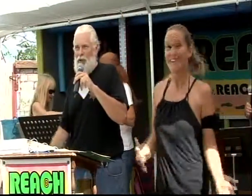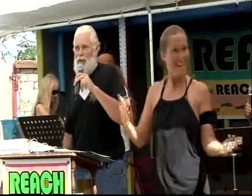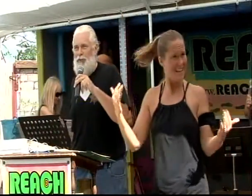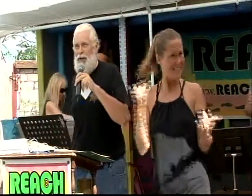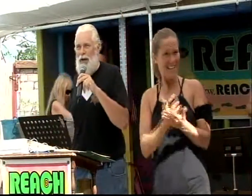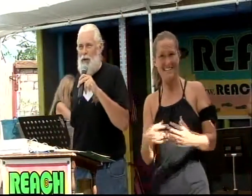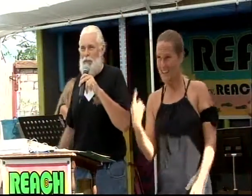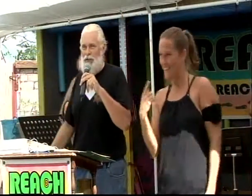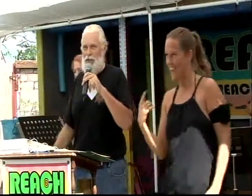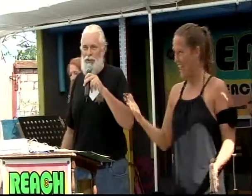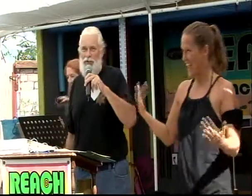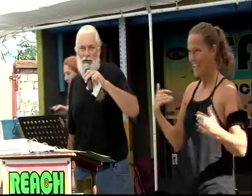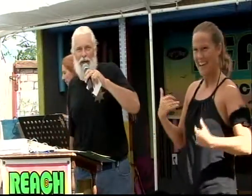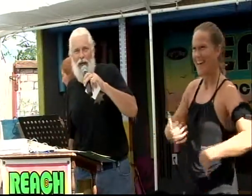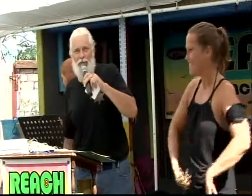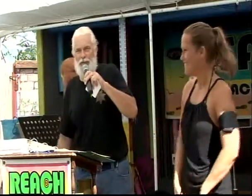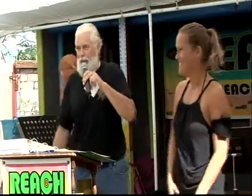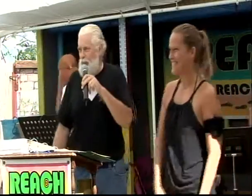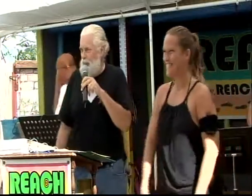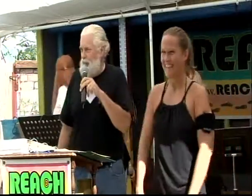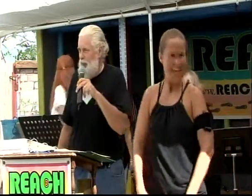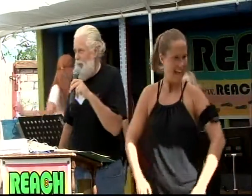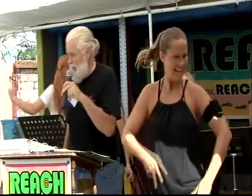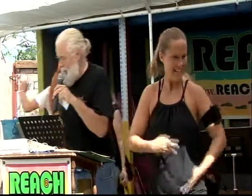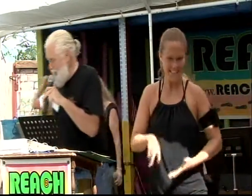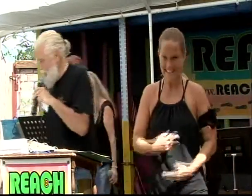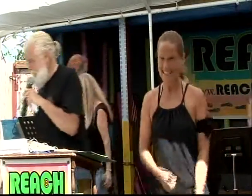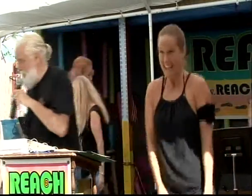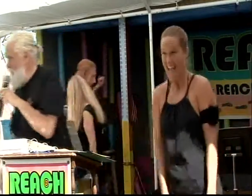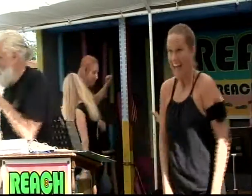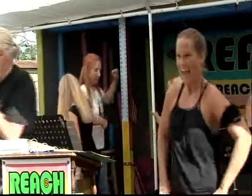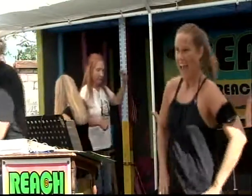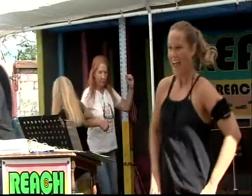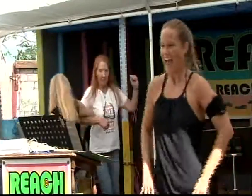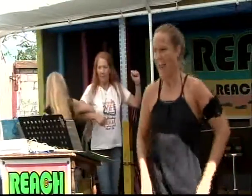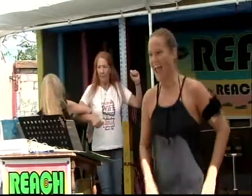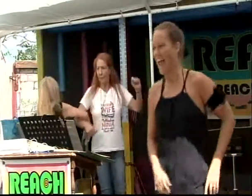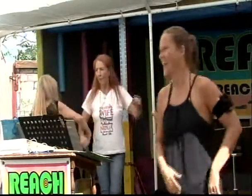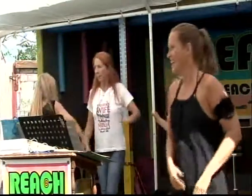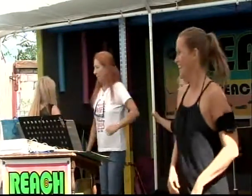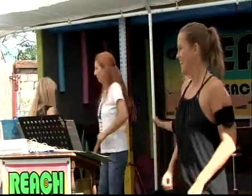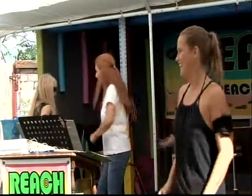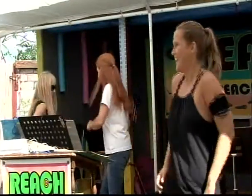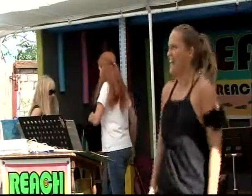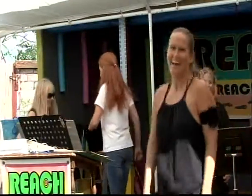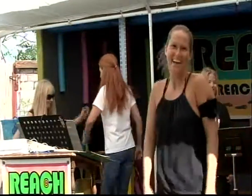Somebody come out here and do that Appalachian half step or whatever the heck they call it. Come on, you can do it.